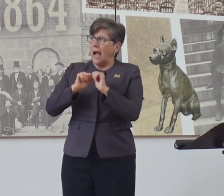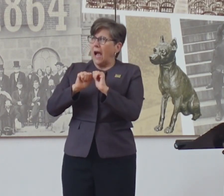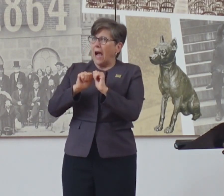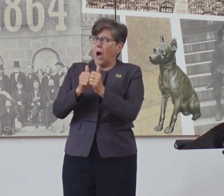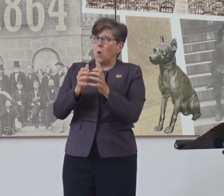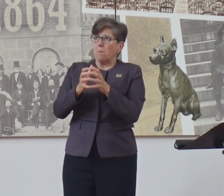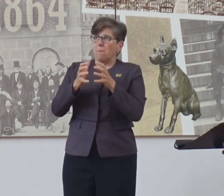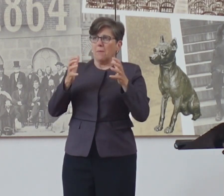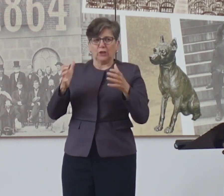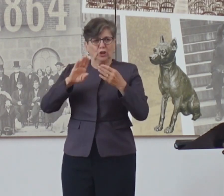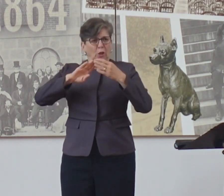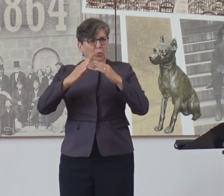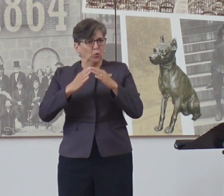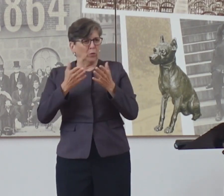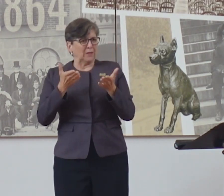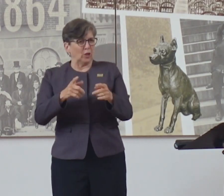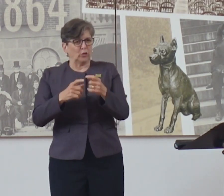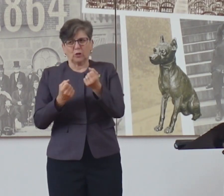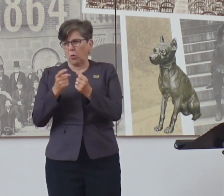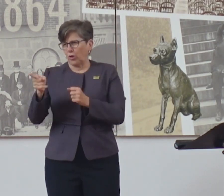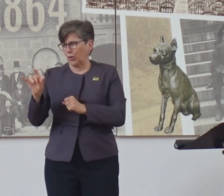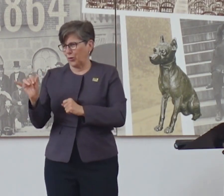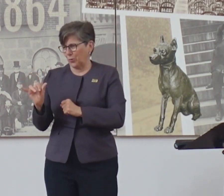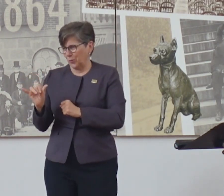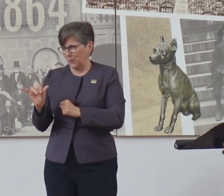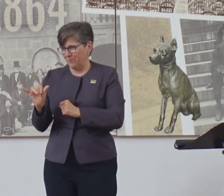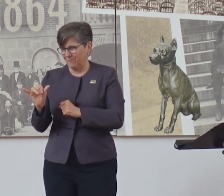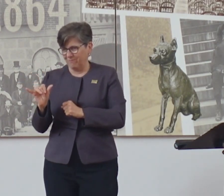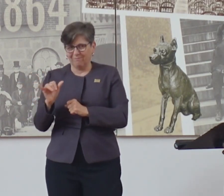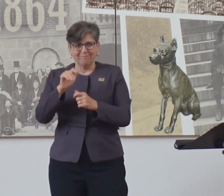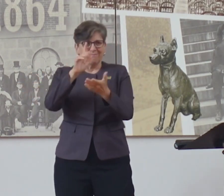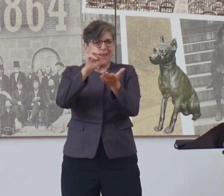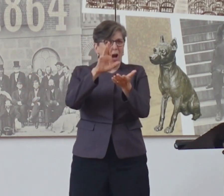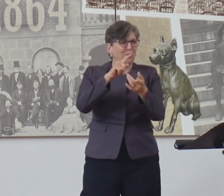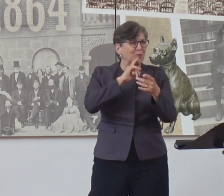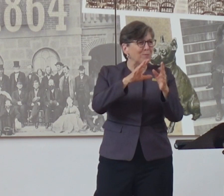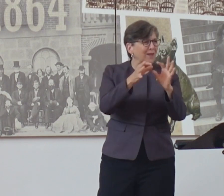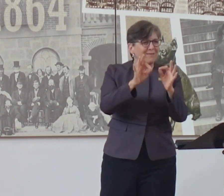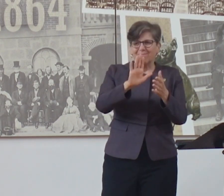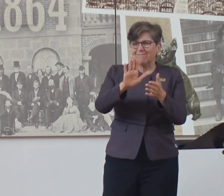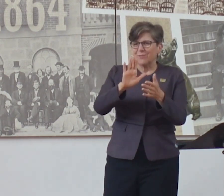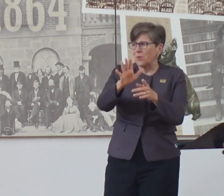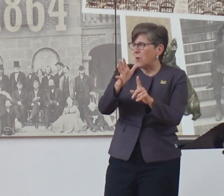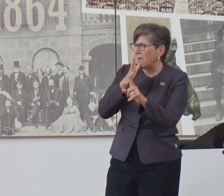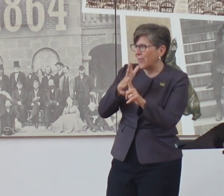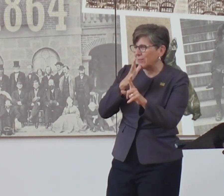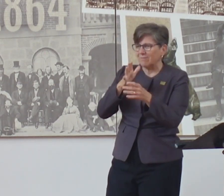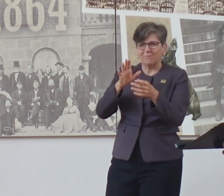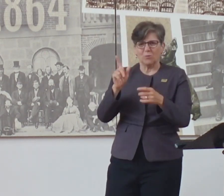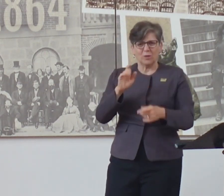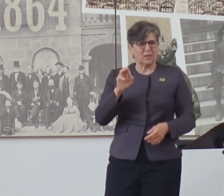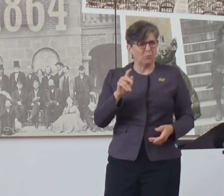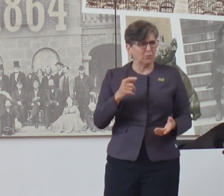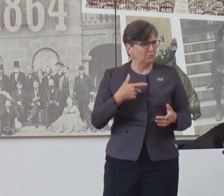since she's passed, just how much the community was there to support her along the way as well. You know, we heard